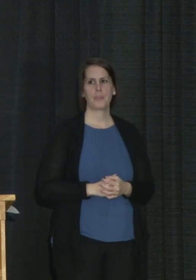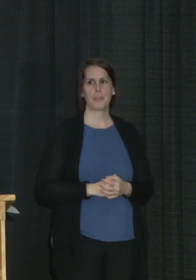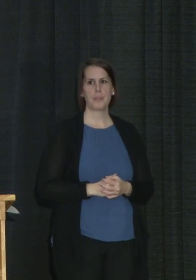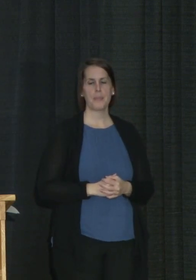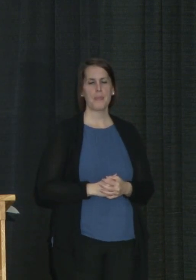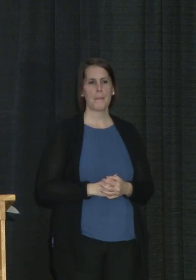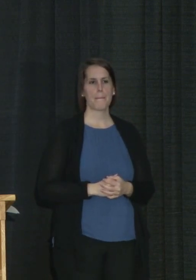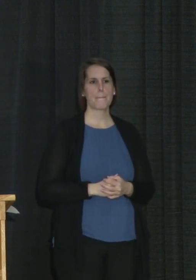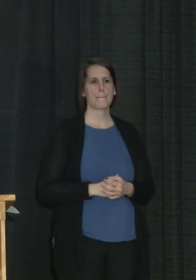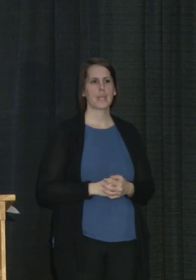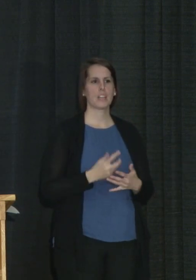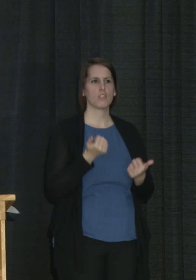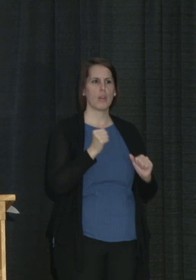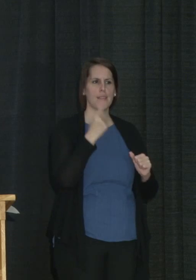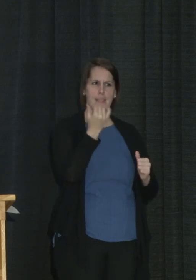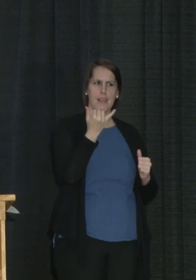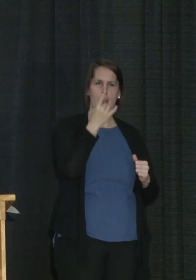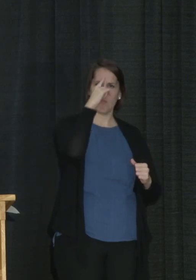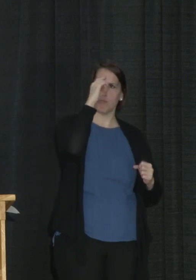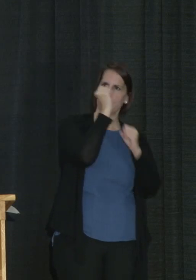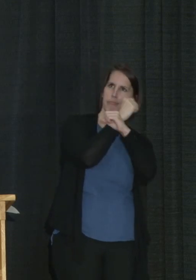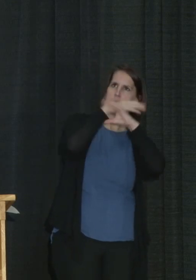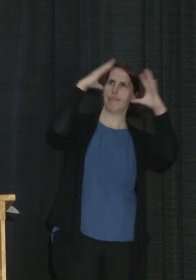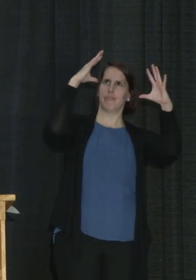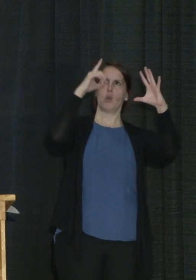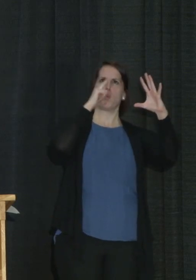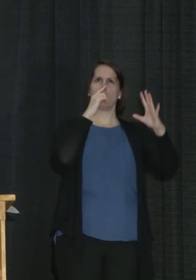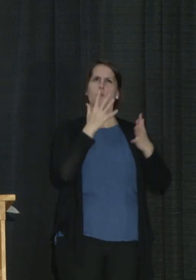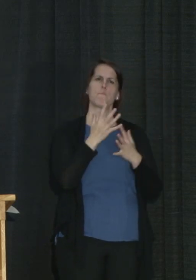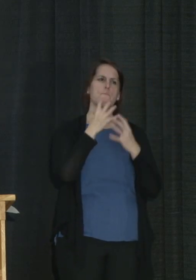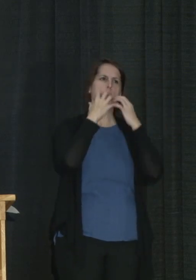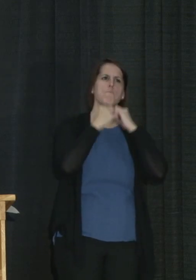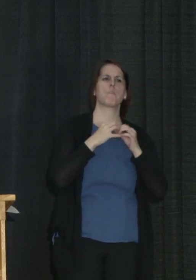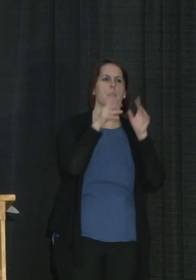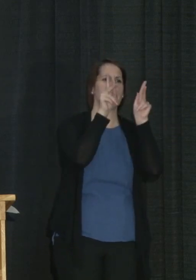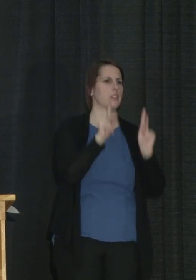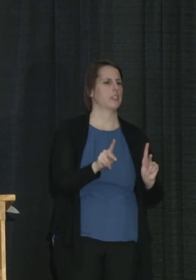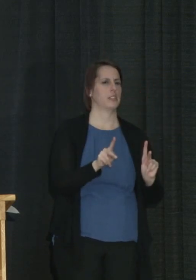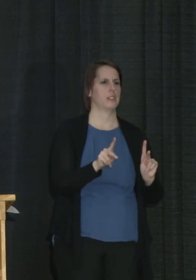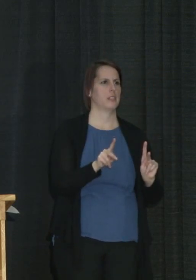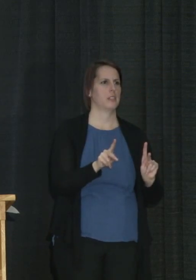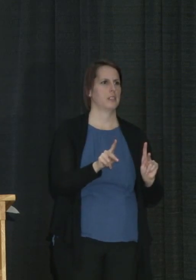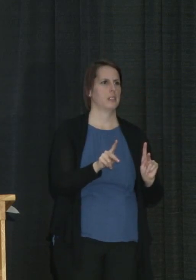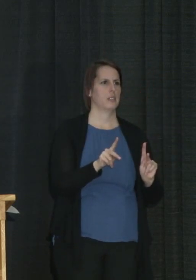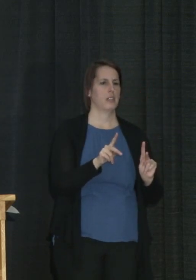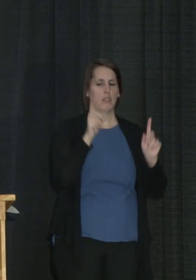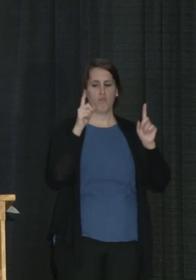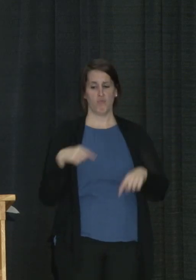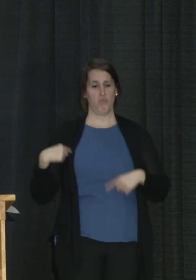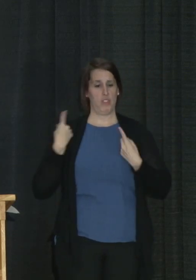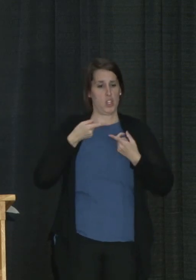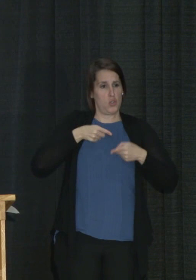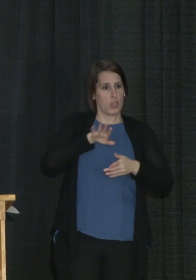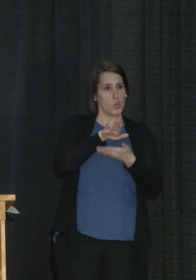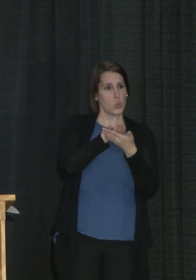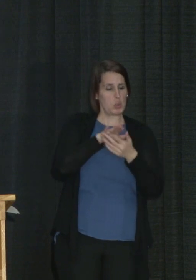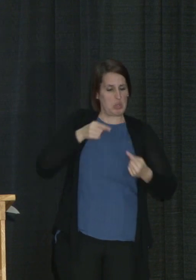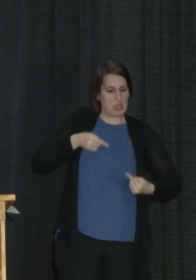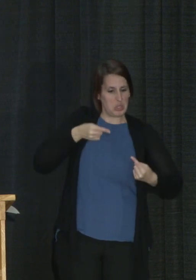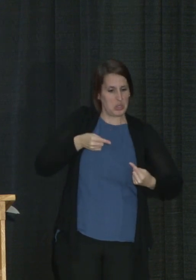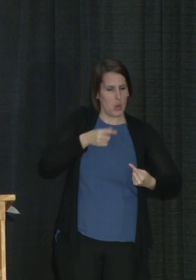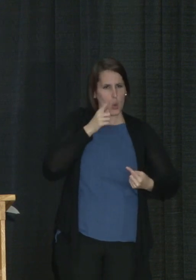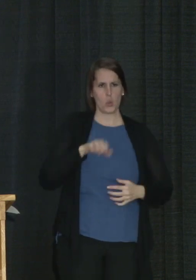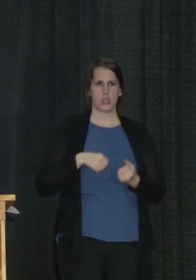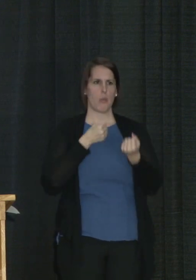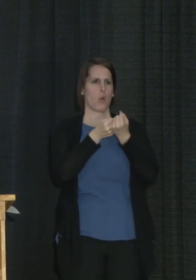I want you to please think for a moment of that important person or persons who offered their love and support when you needed it most,